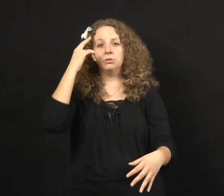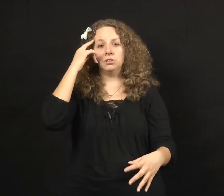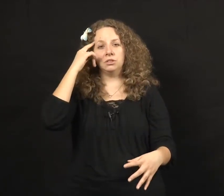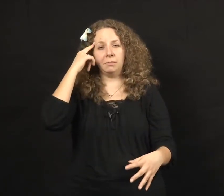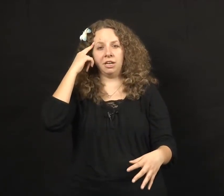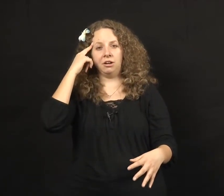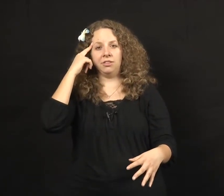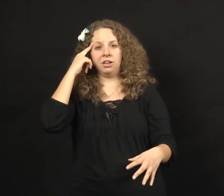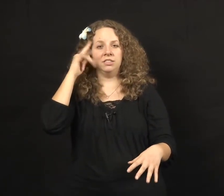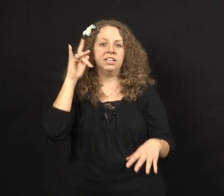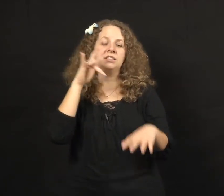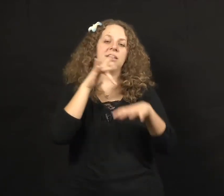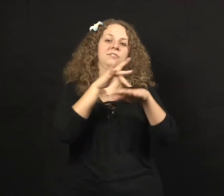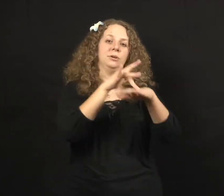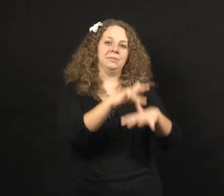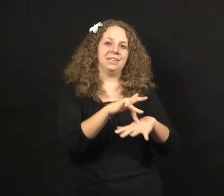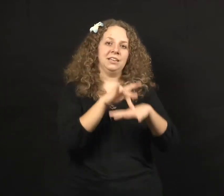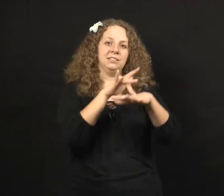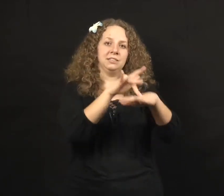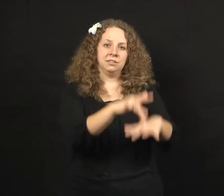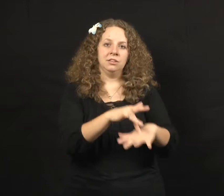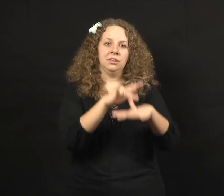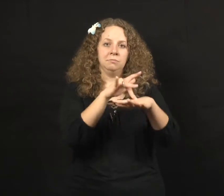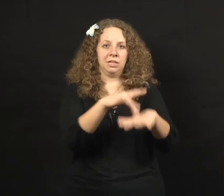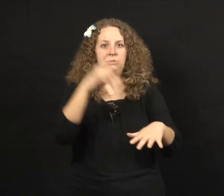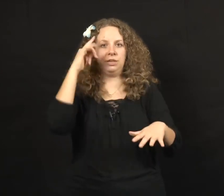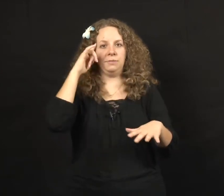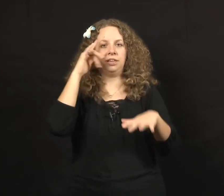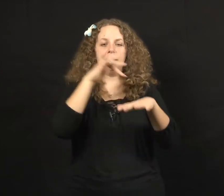used depending on the context, like for obsess, because you keep thinking about